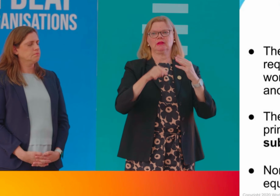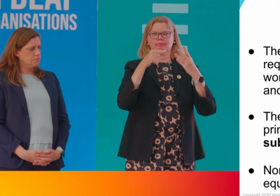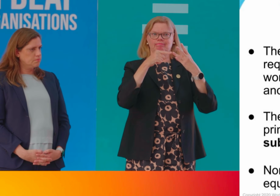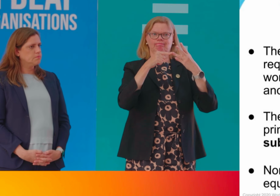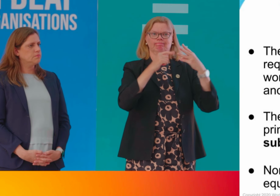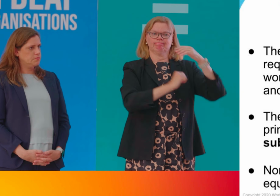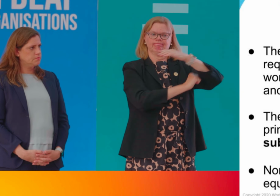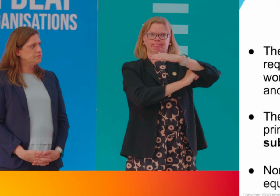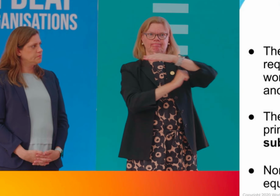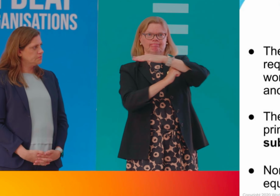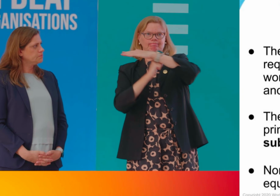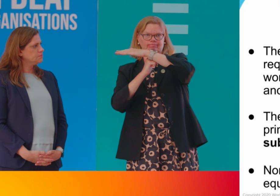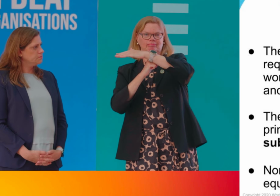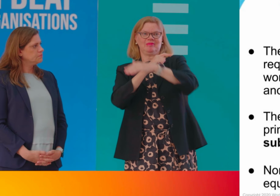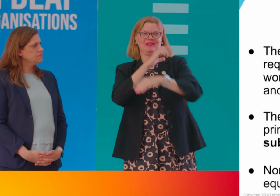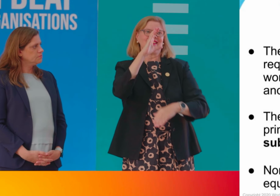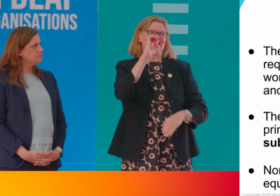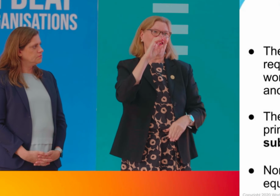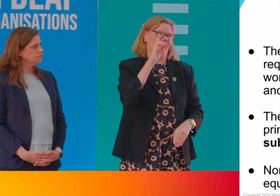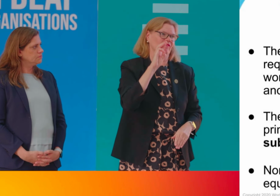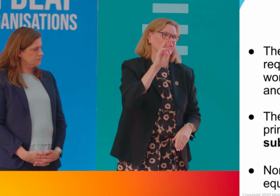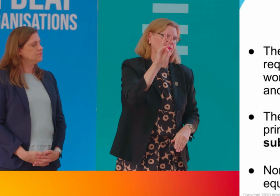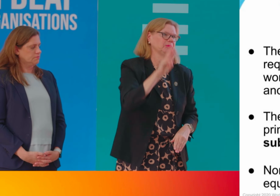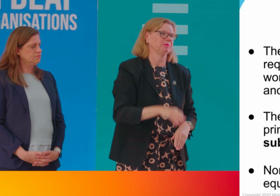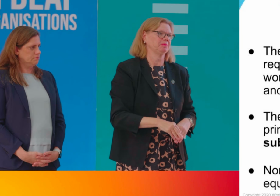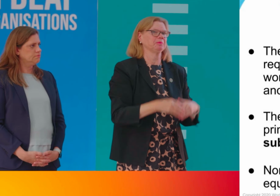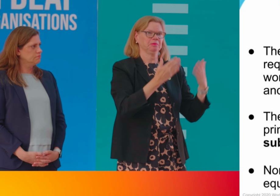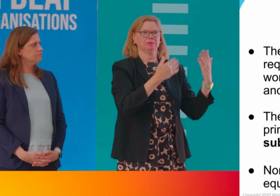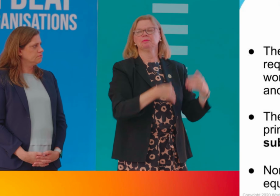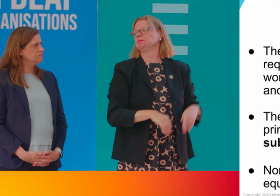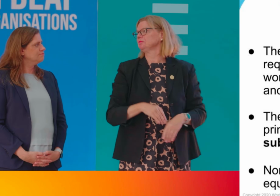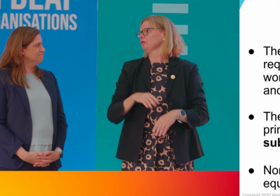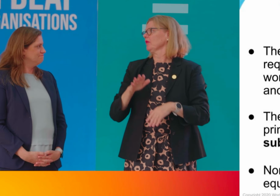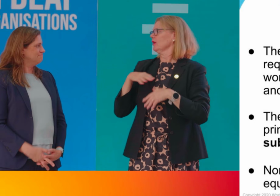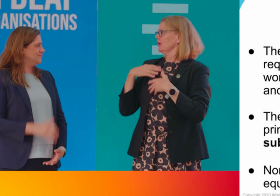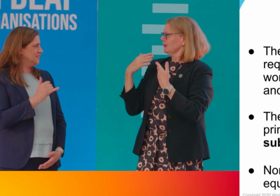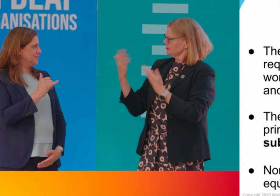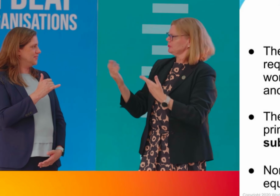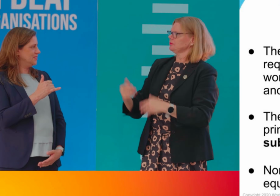consistent in the application of equality principles.